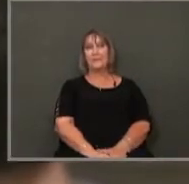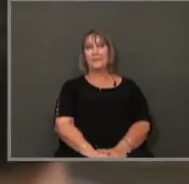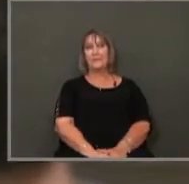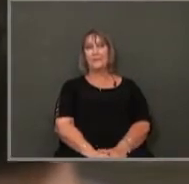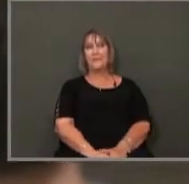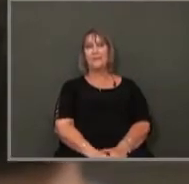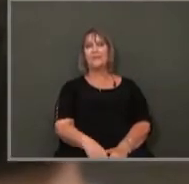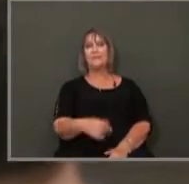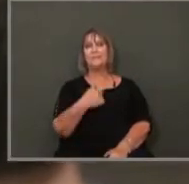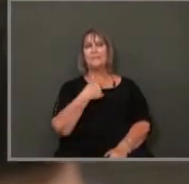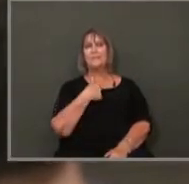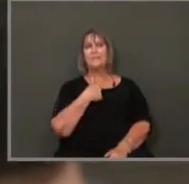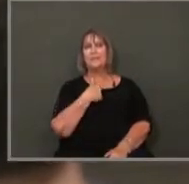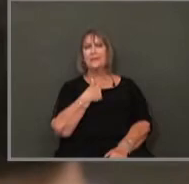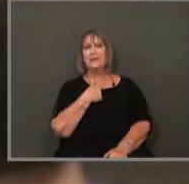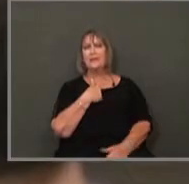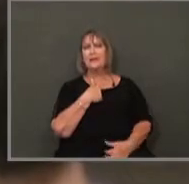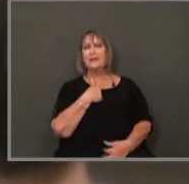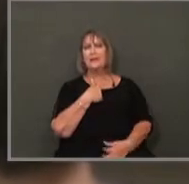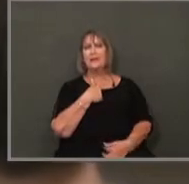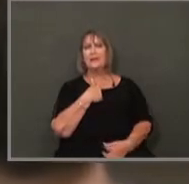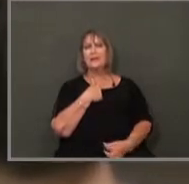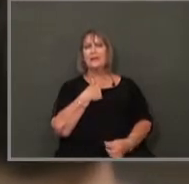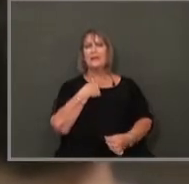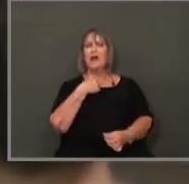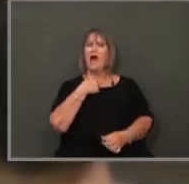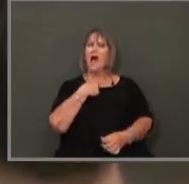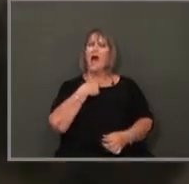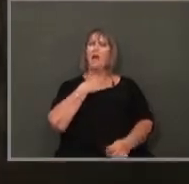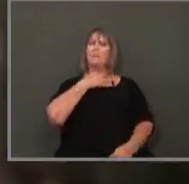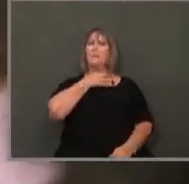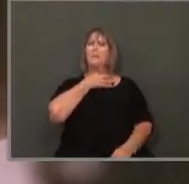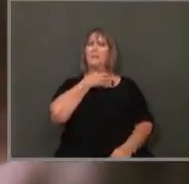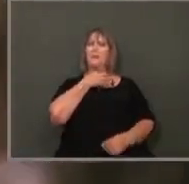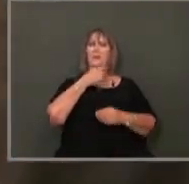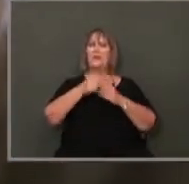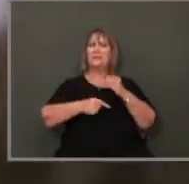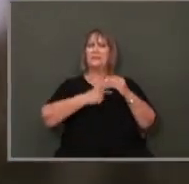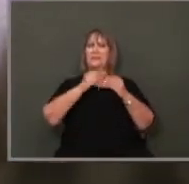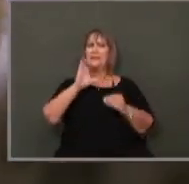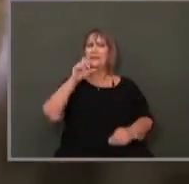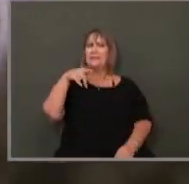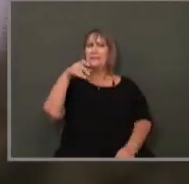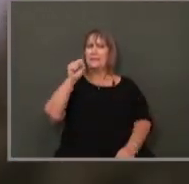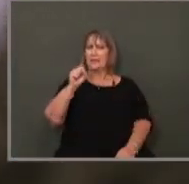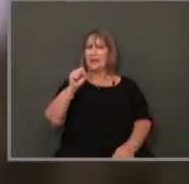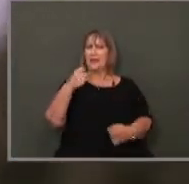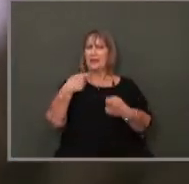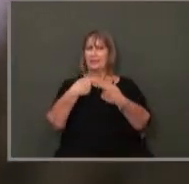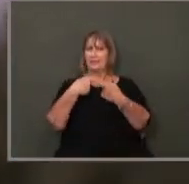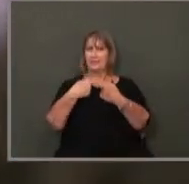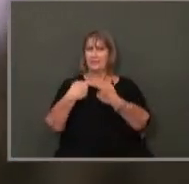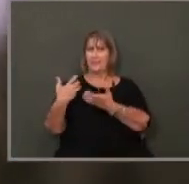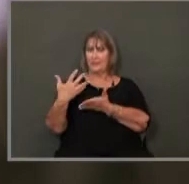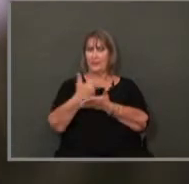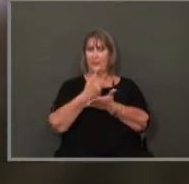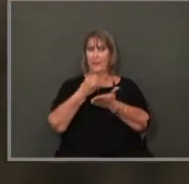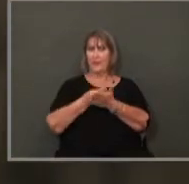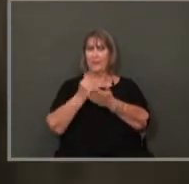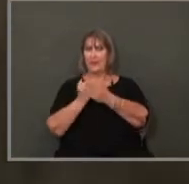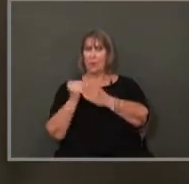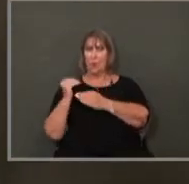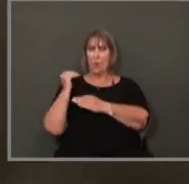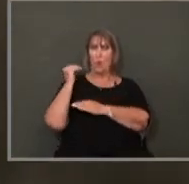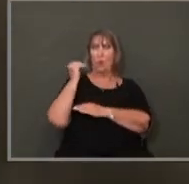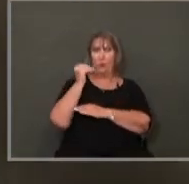A little bit intrigued with the excess in the CPS revenue. And